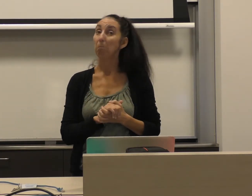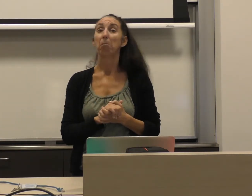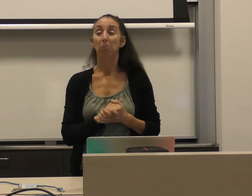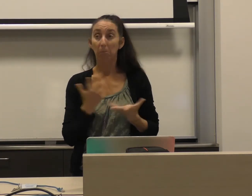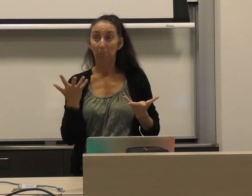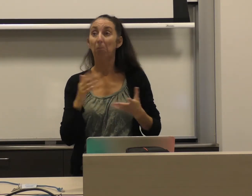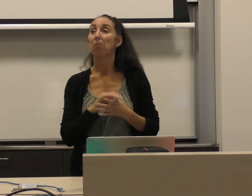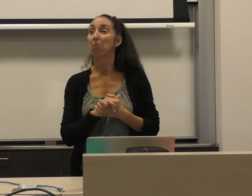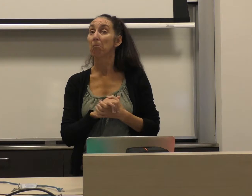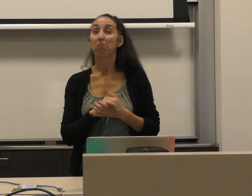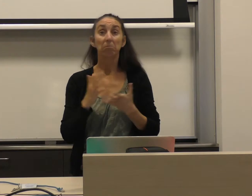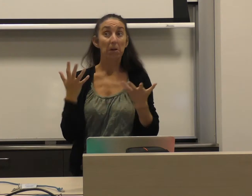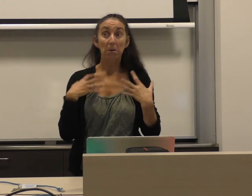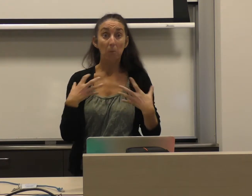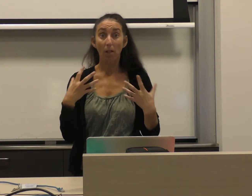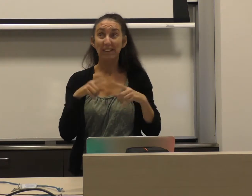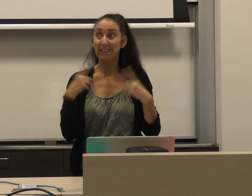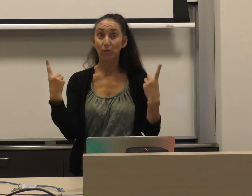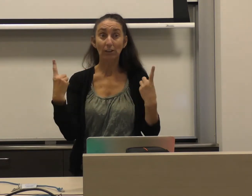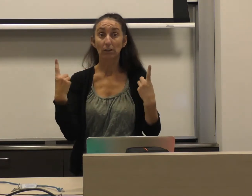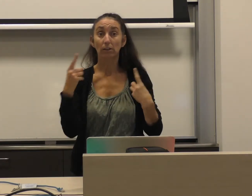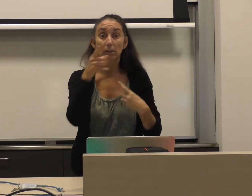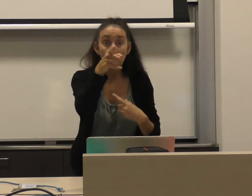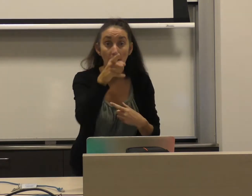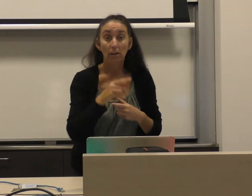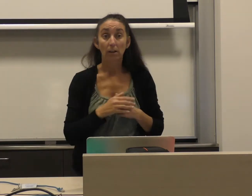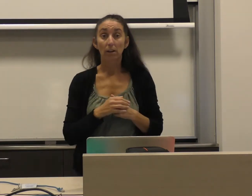Gesture. Maybe. Others?